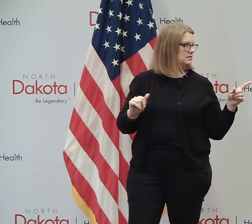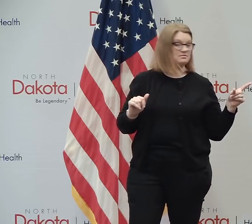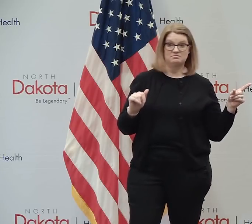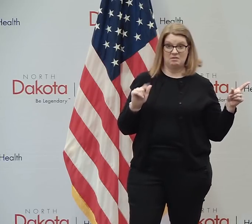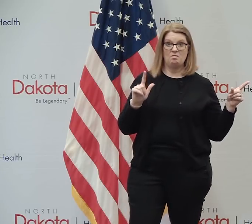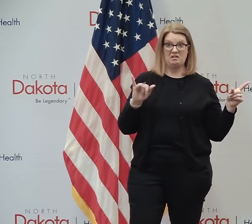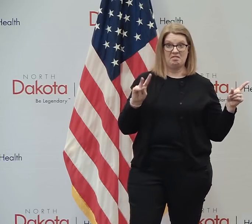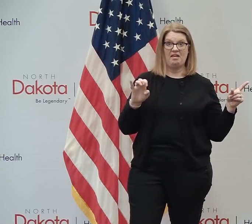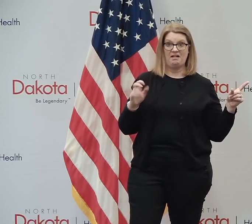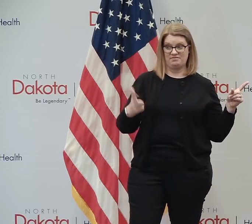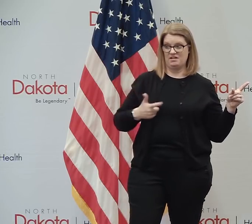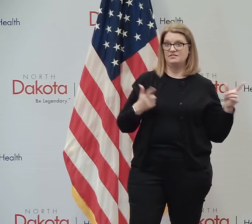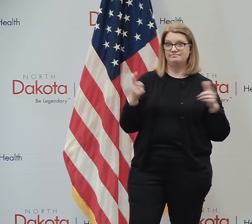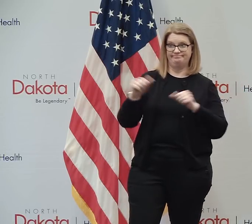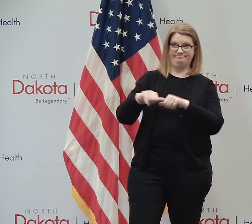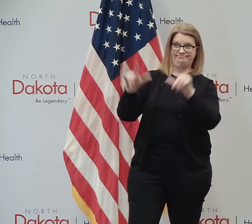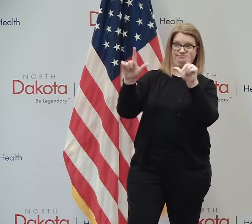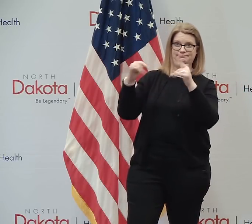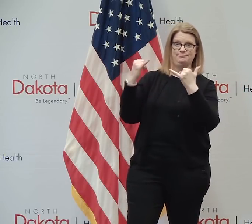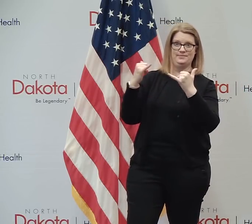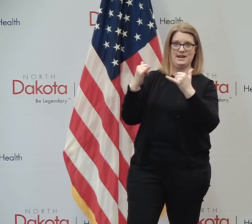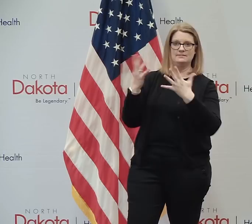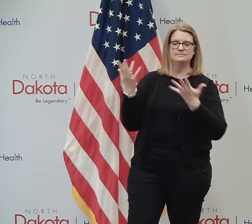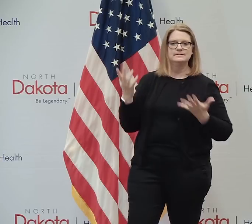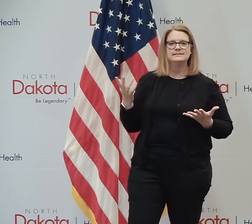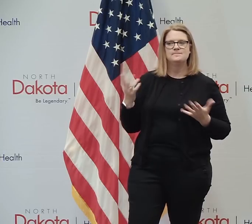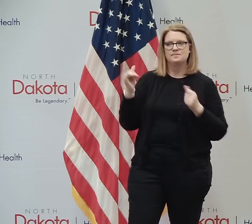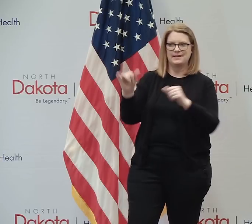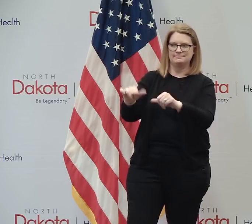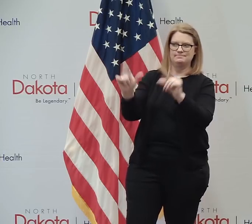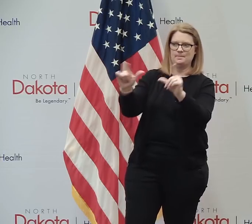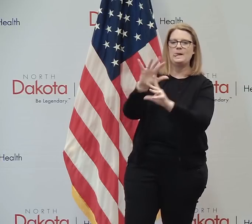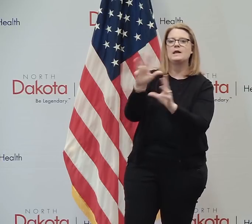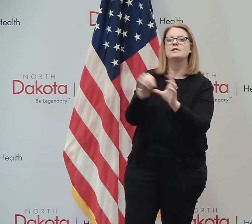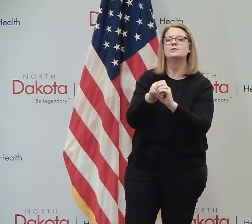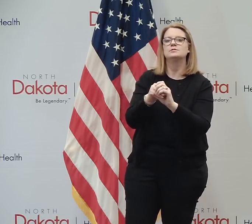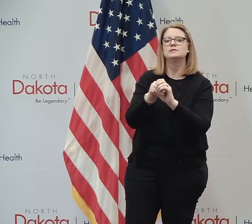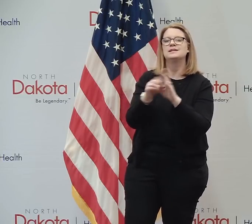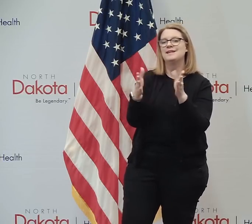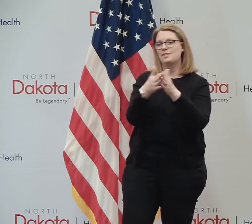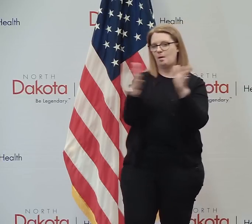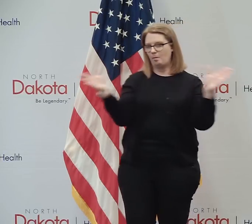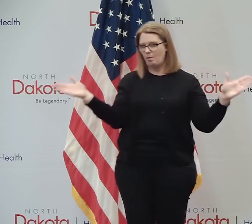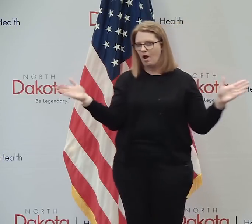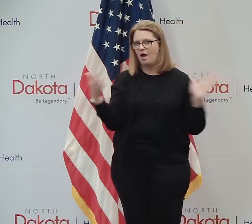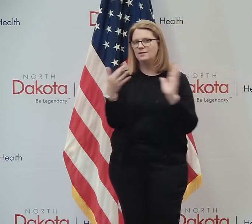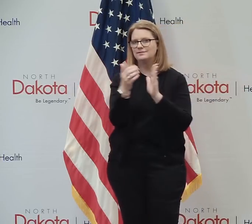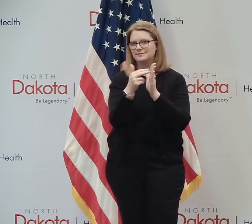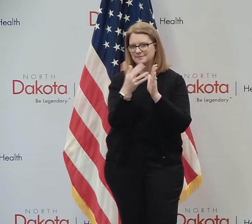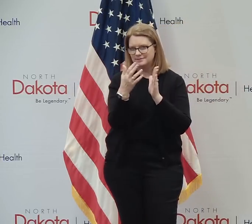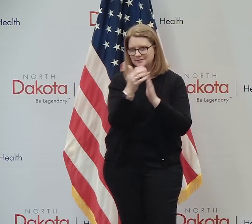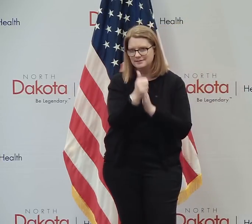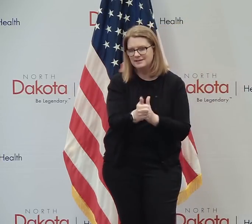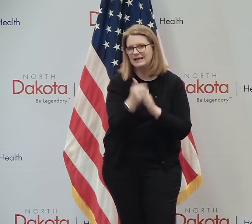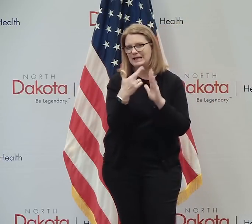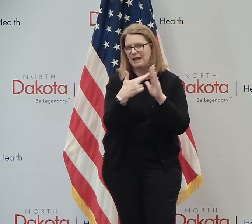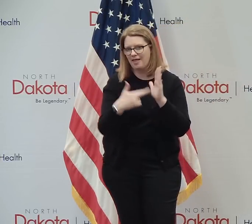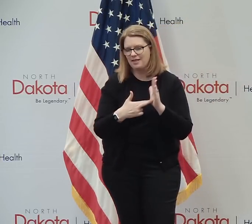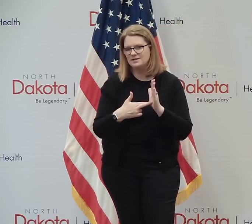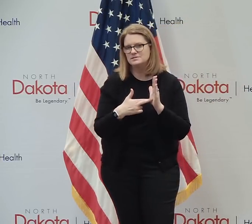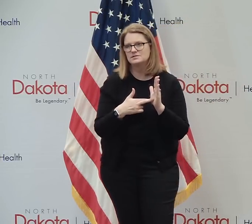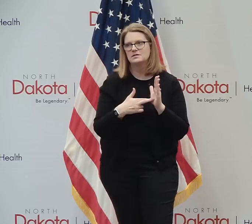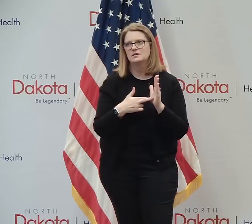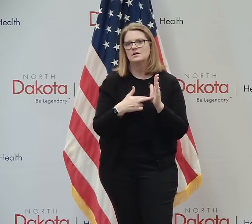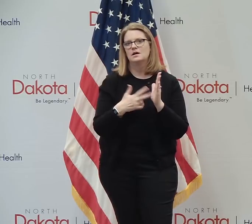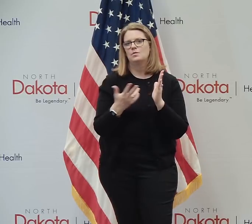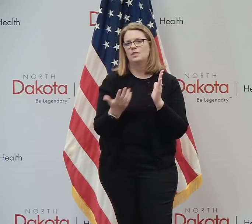right now. They're already up. Way to go, team. They got them done. They're up, and that includes the overall broad guidelines with the new